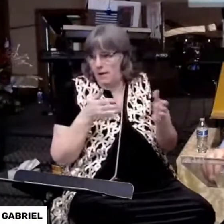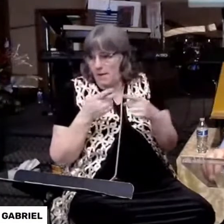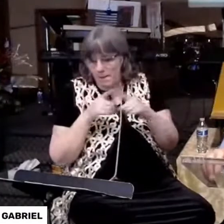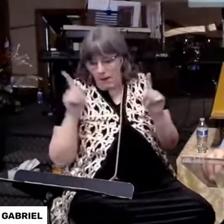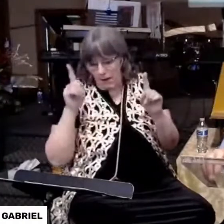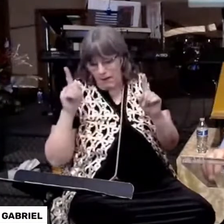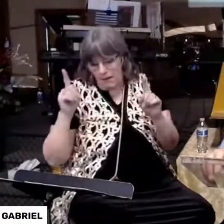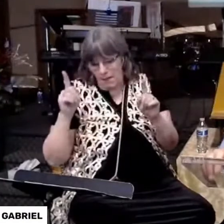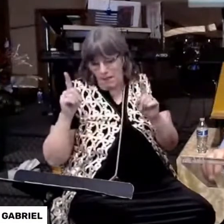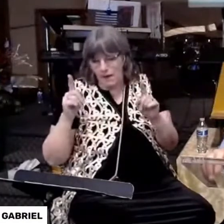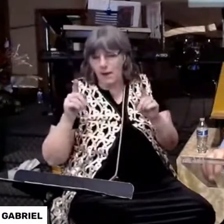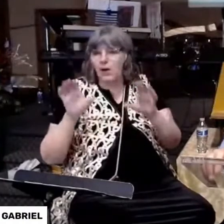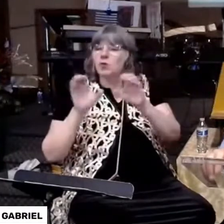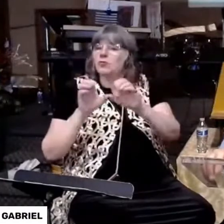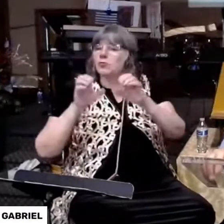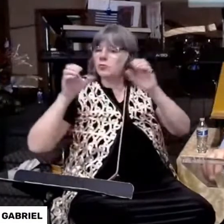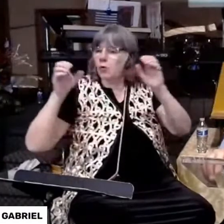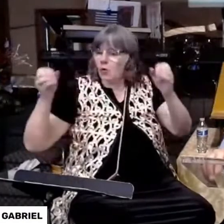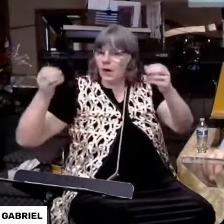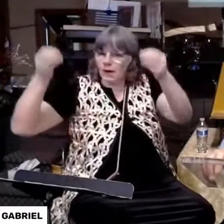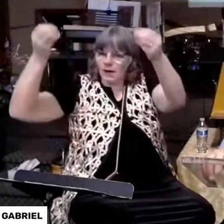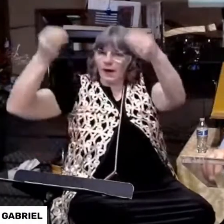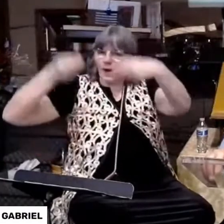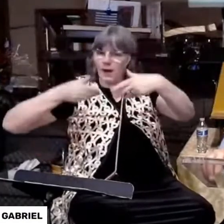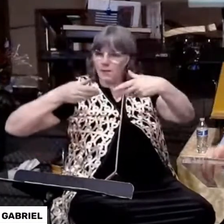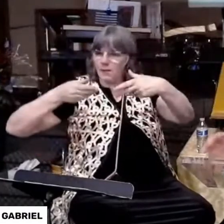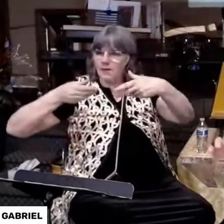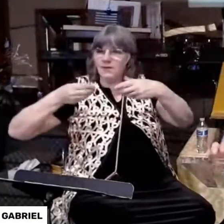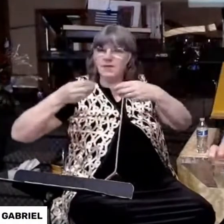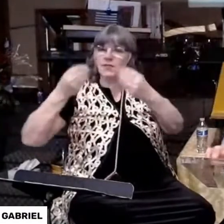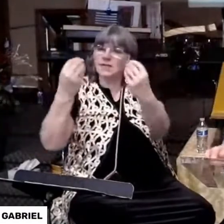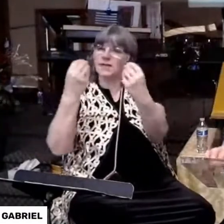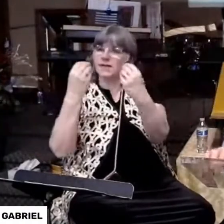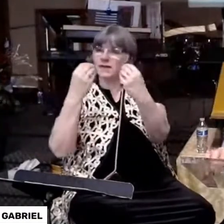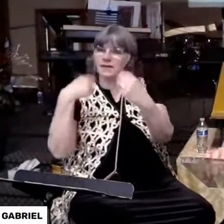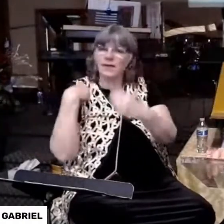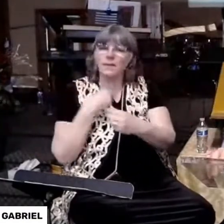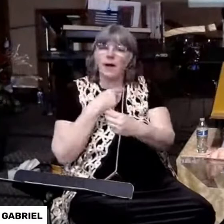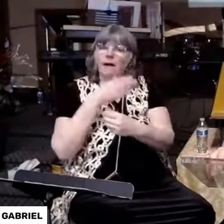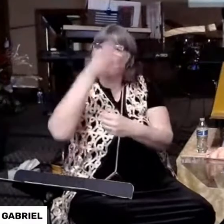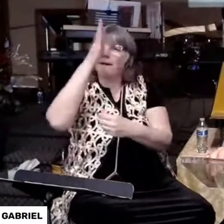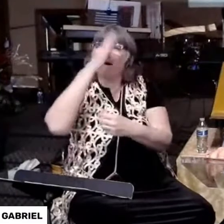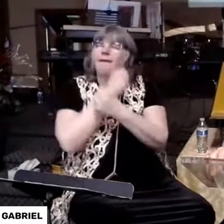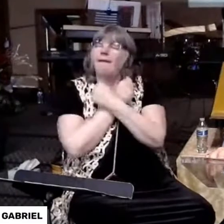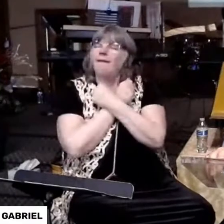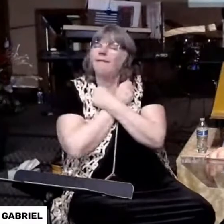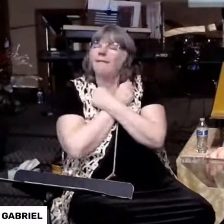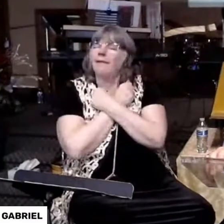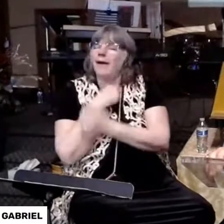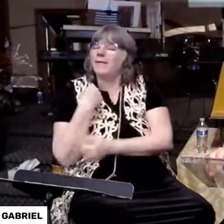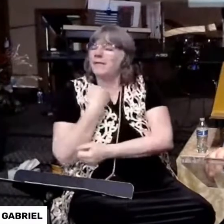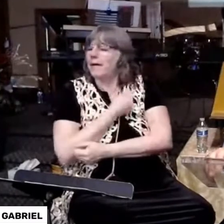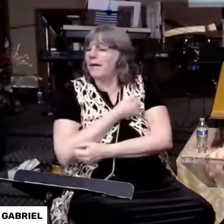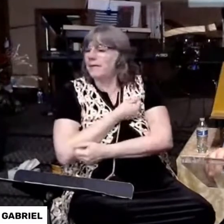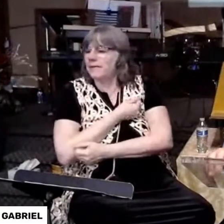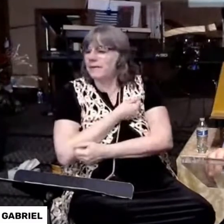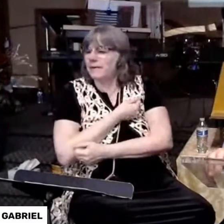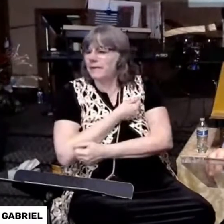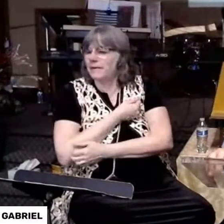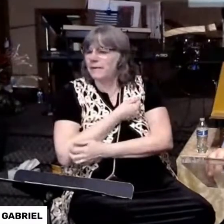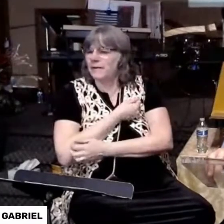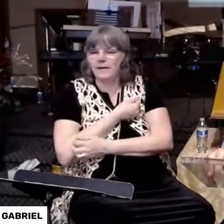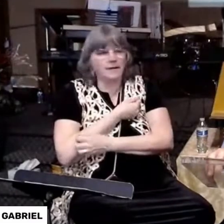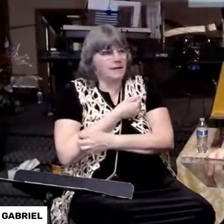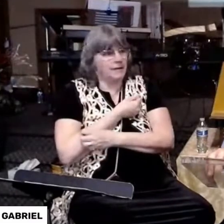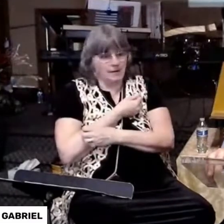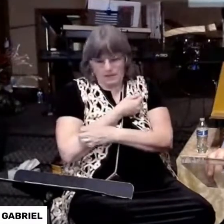But the Torah came to teach us about a God who loves us, like it says in Isaiah, because I regard